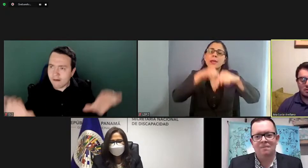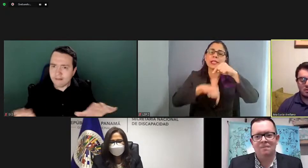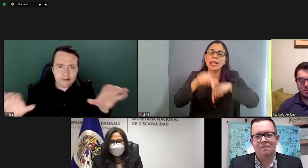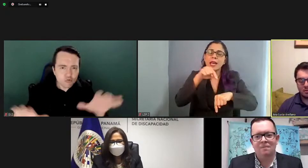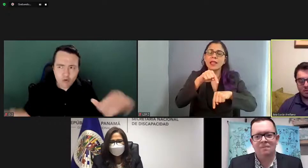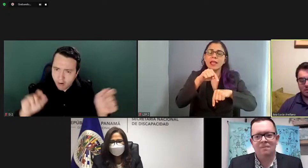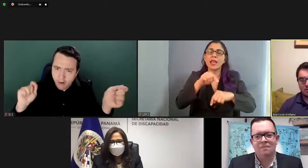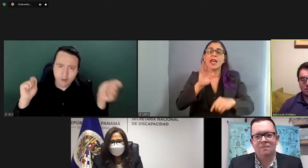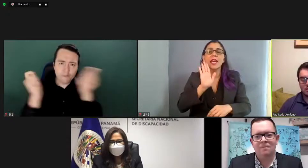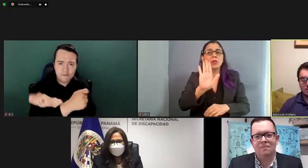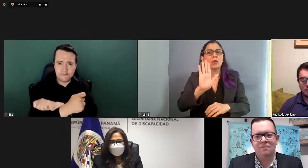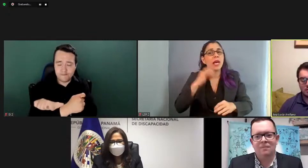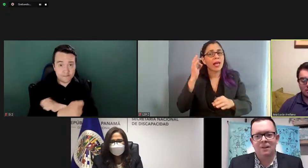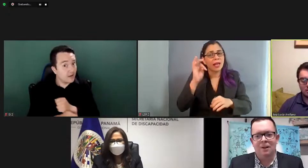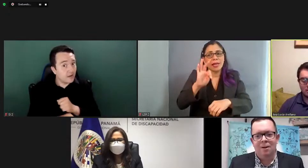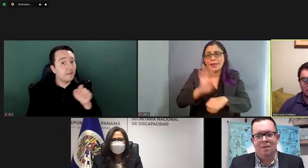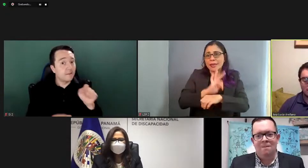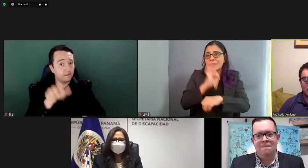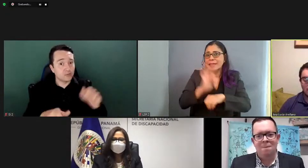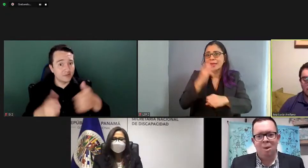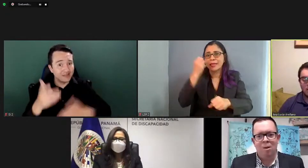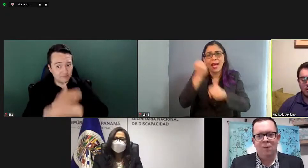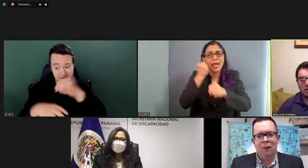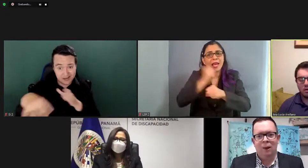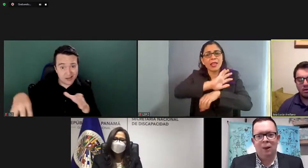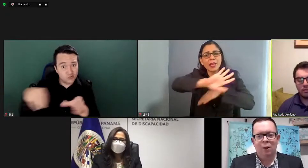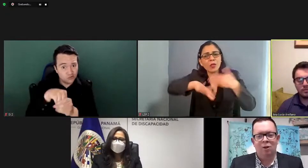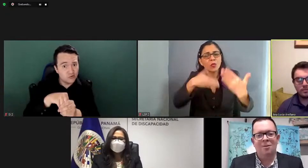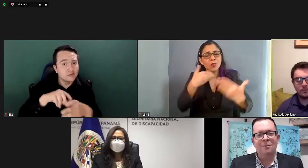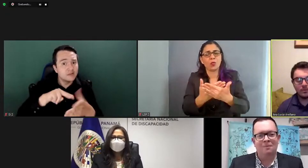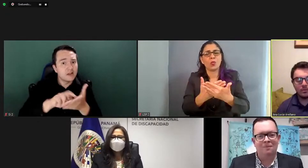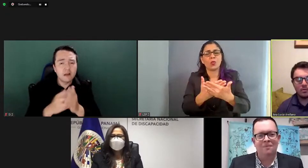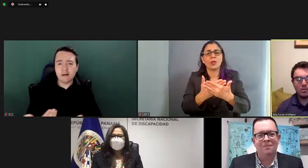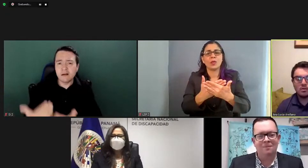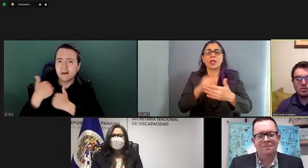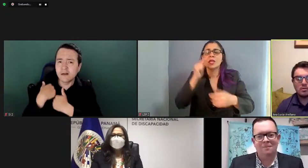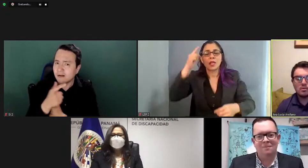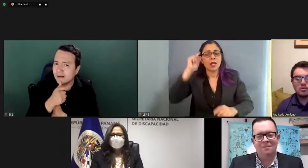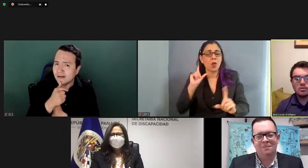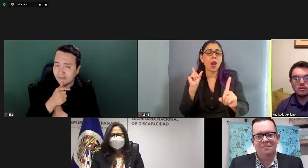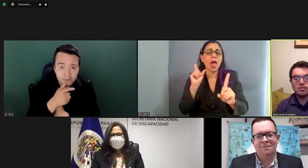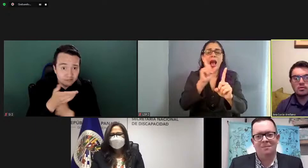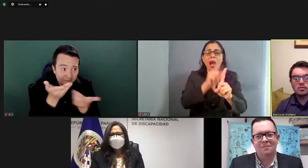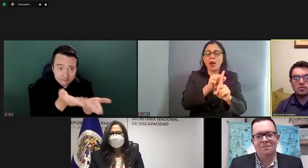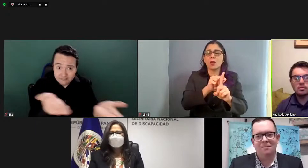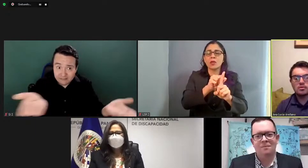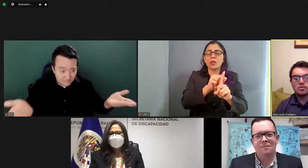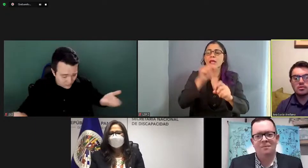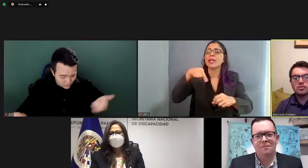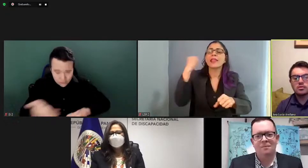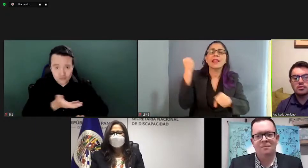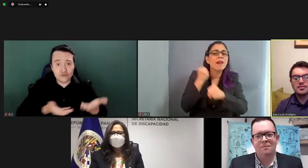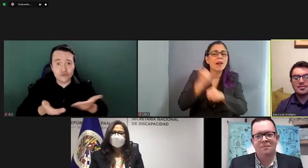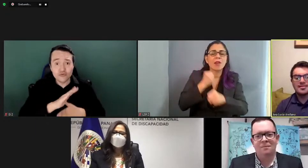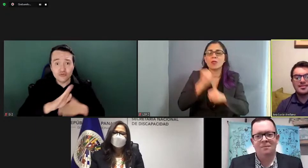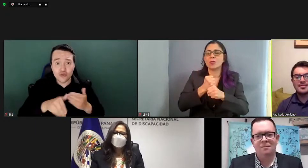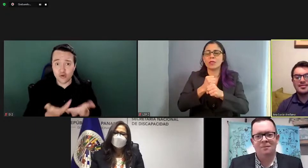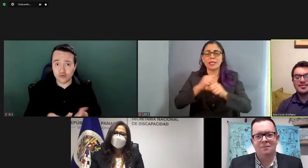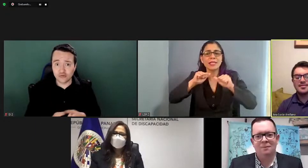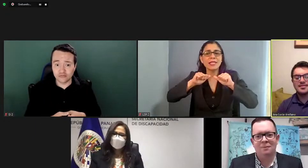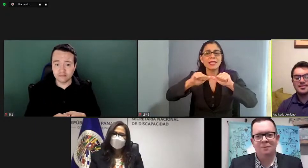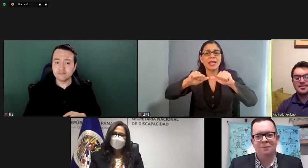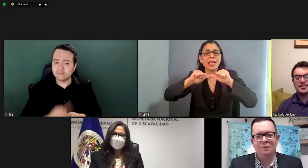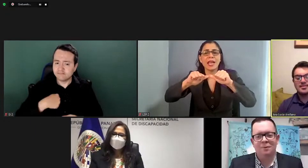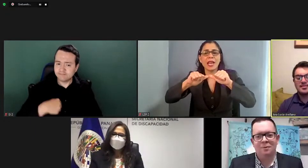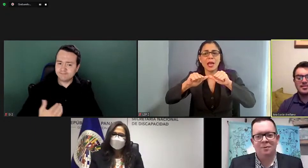persons with disabilities is a task that corresponds to everyone and this is what we've shown all along this day where we